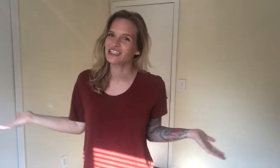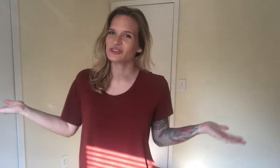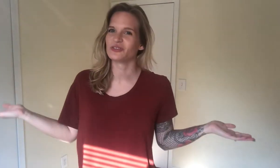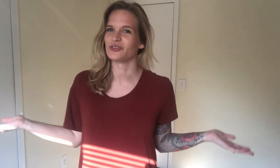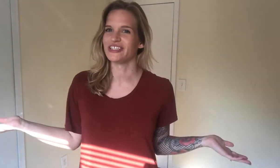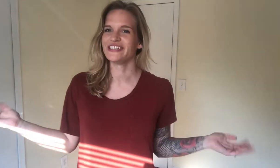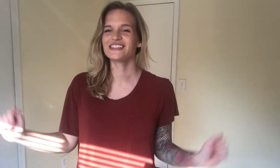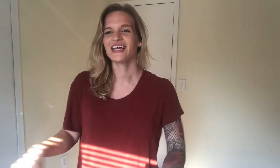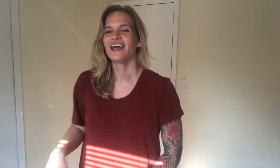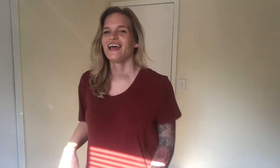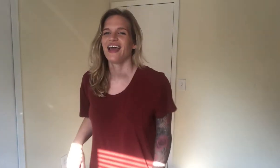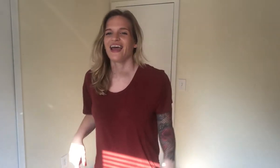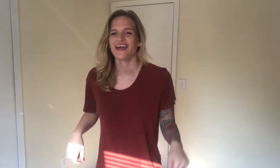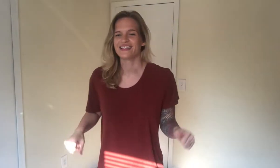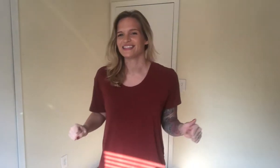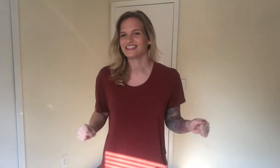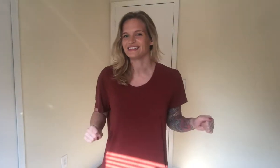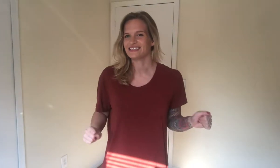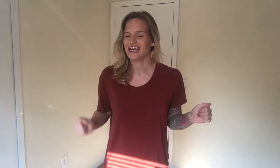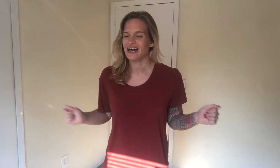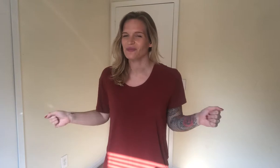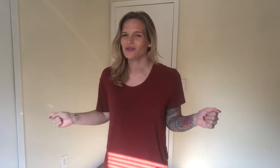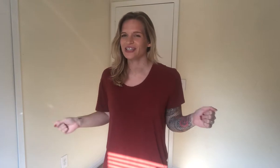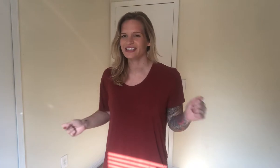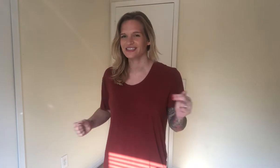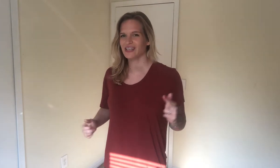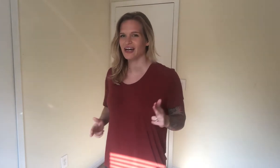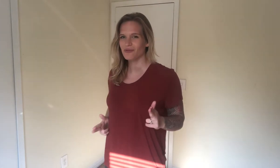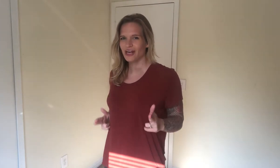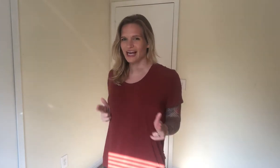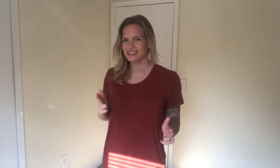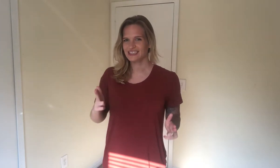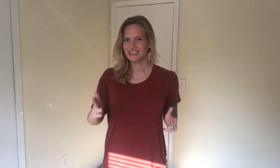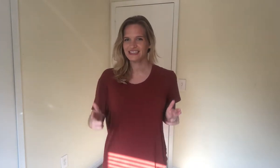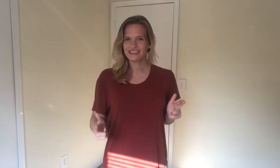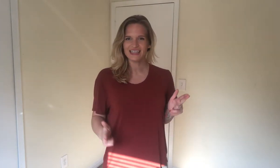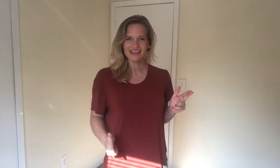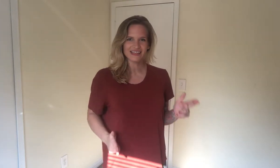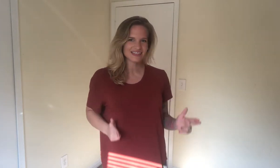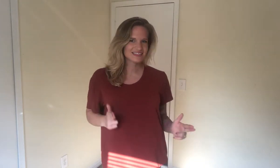actual chorus, and it's cowboy. So cowboy, I signed it like this.